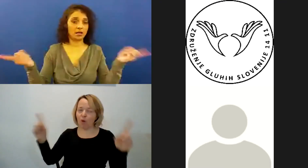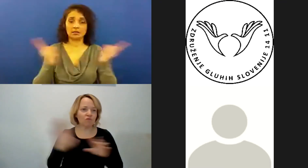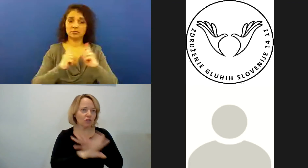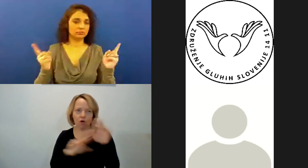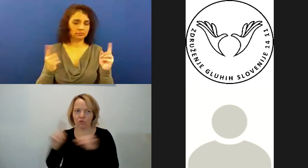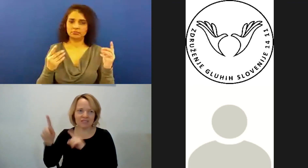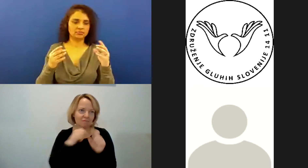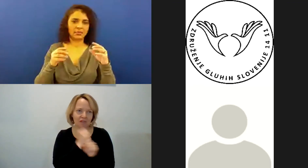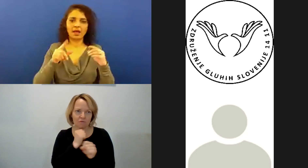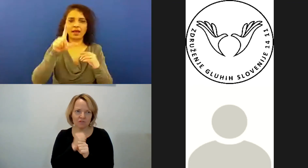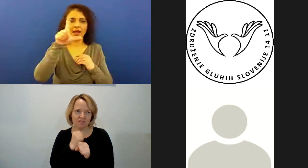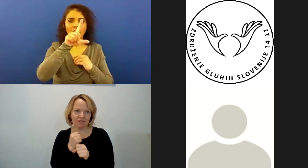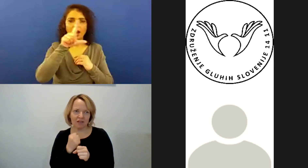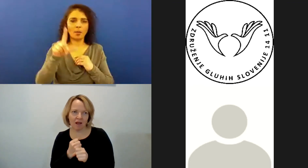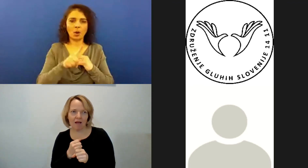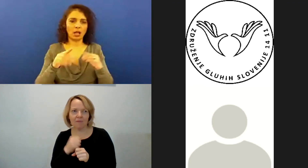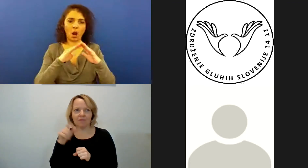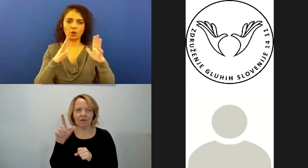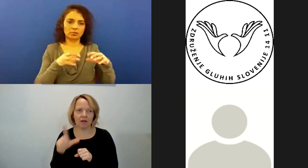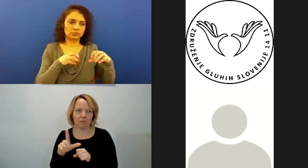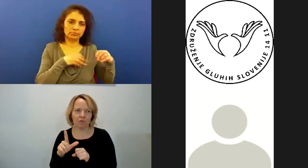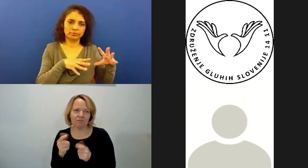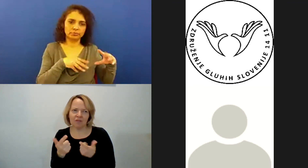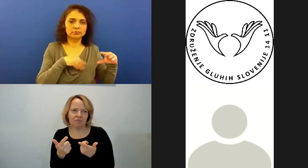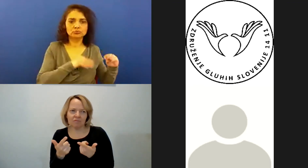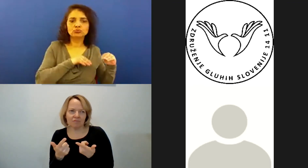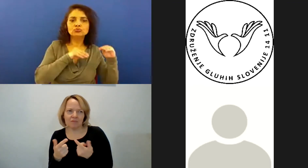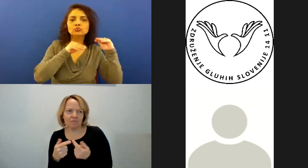My husband was commuting back and forth to work.